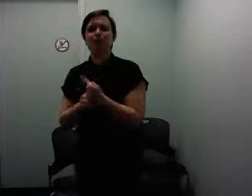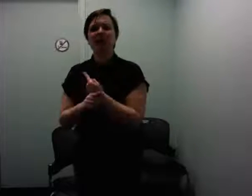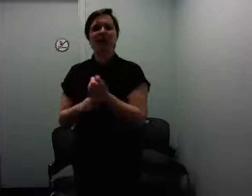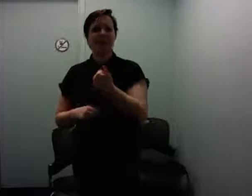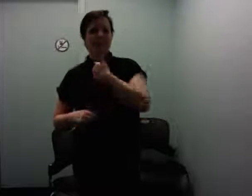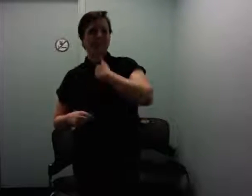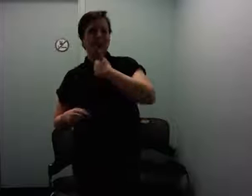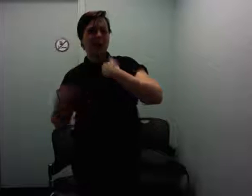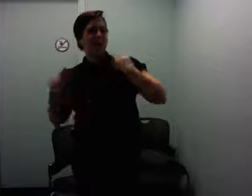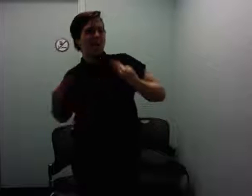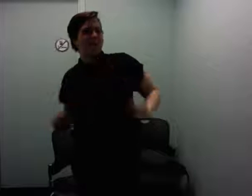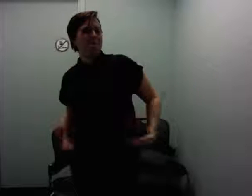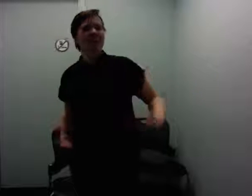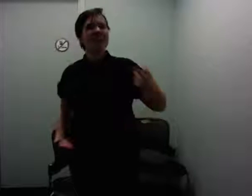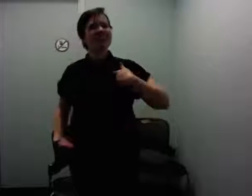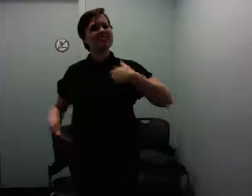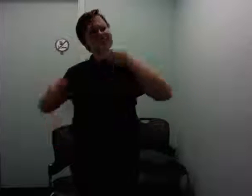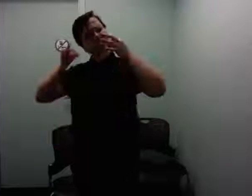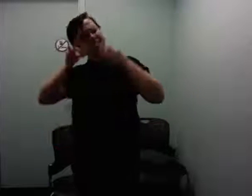body. I think